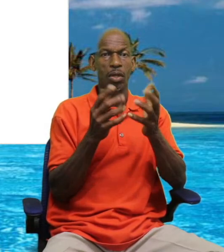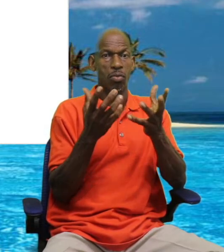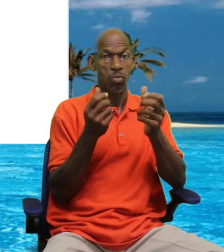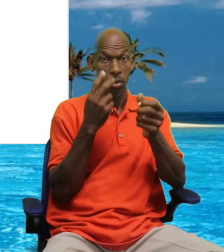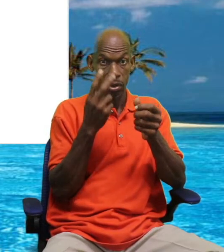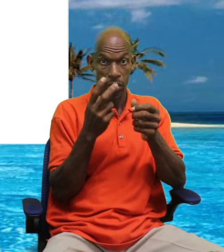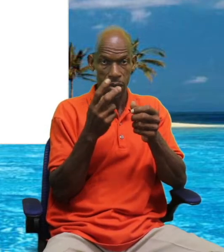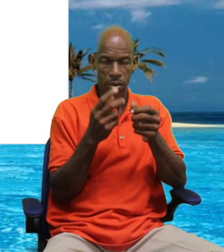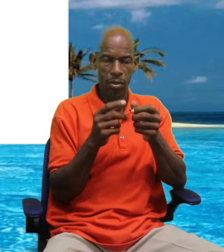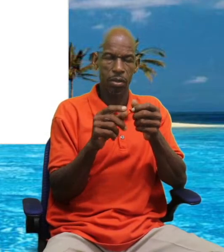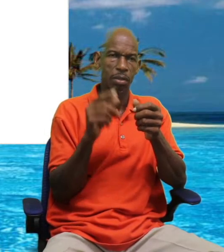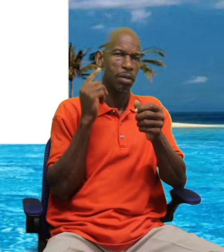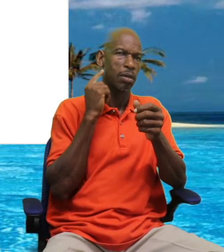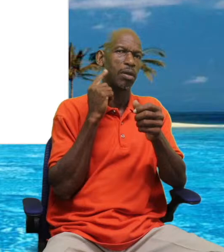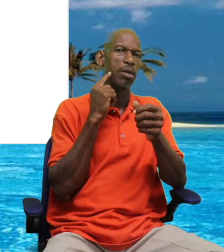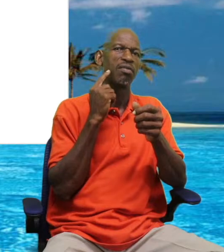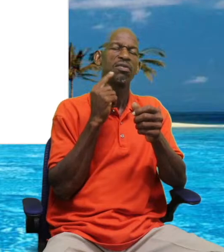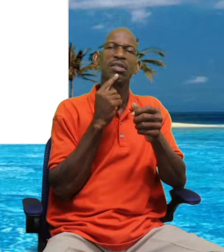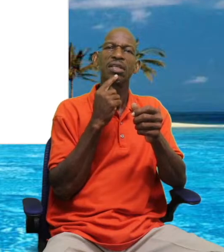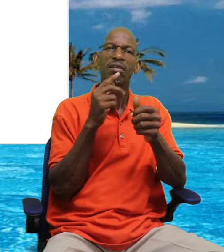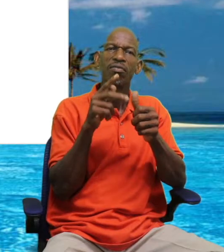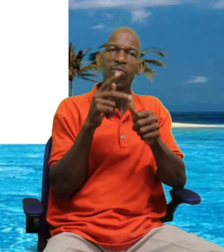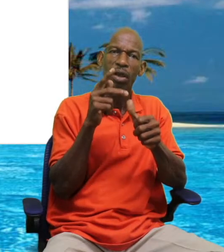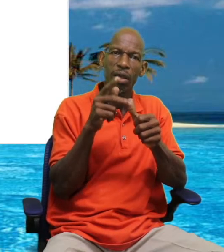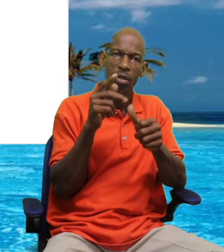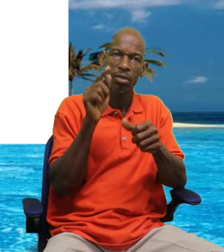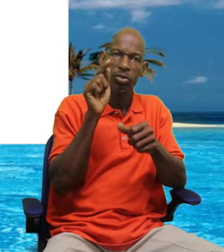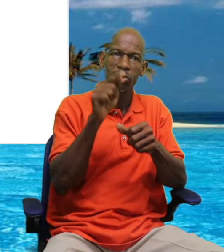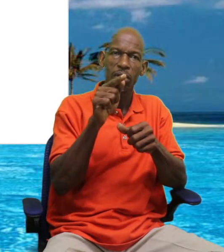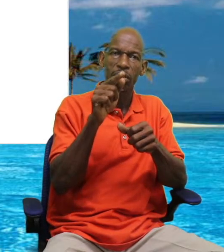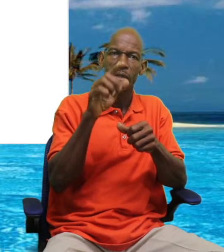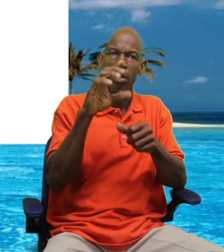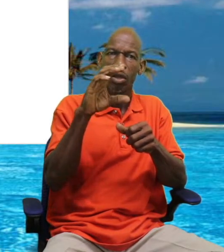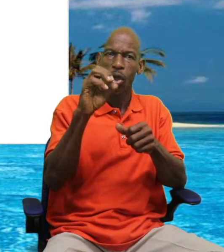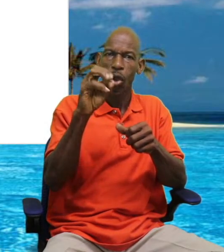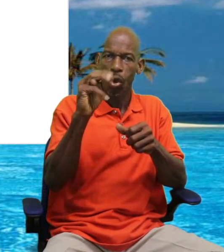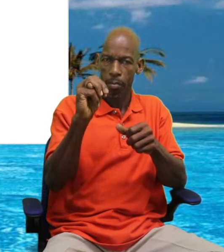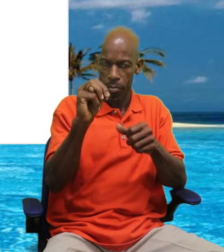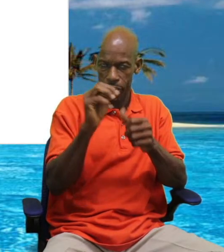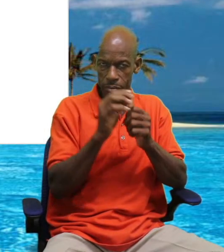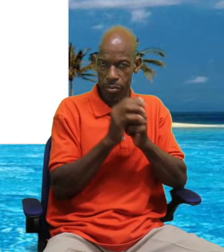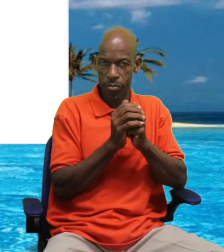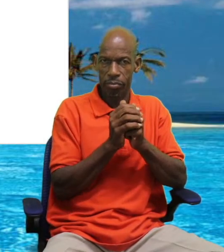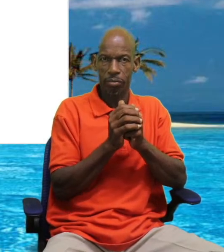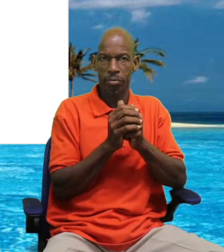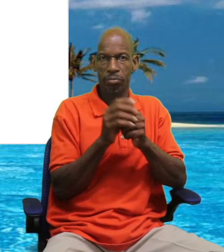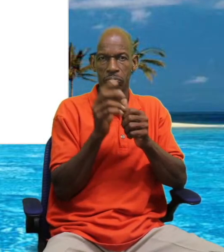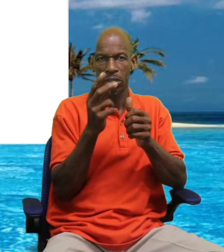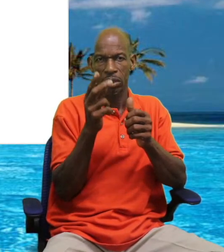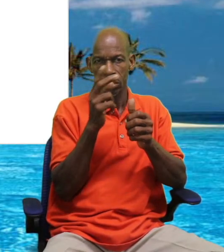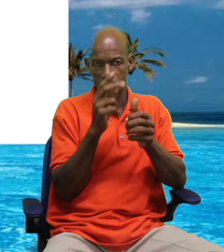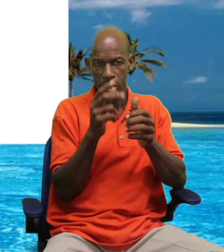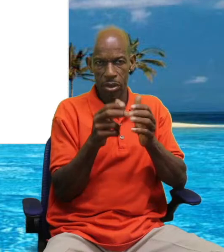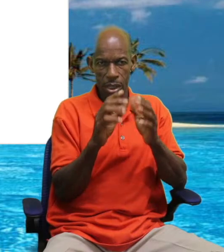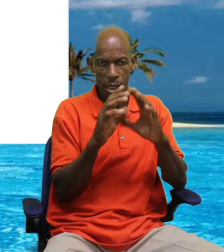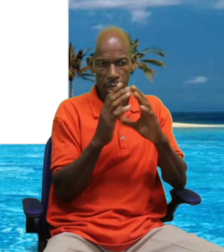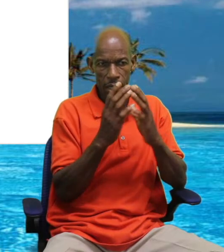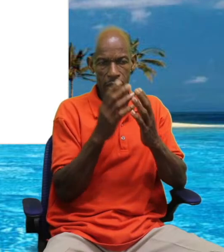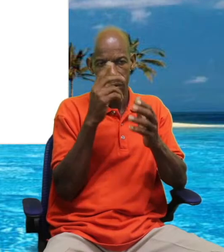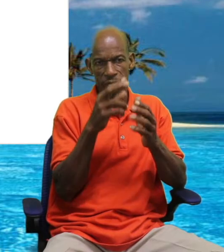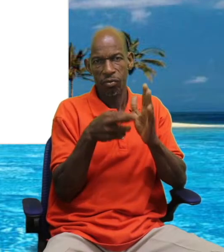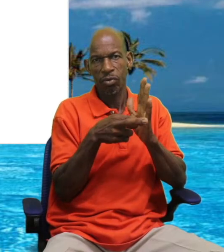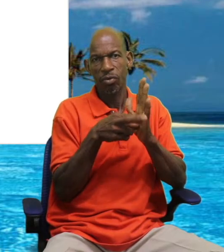deafpioneers.com. So you're going to see all our classes there so that you can do your revision, right? But in order to get any